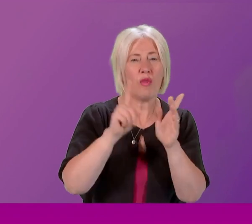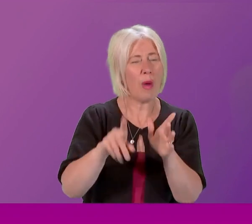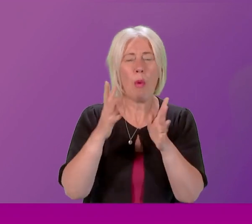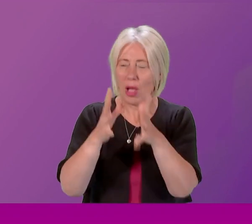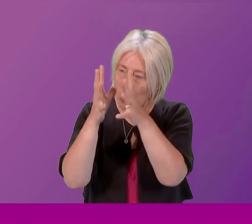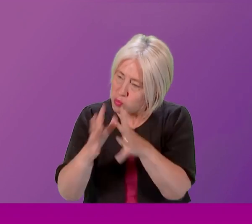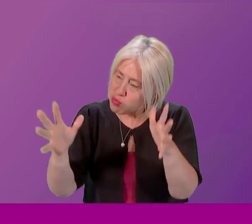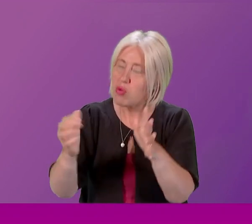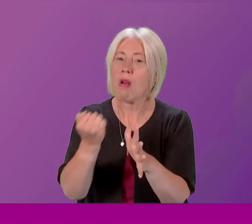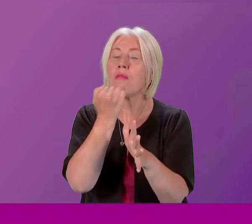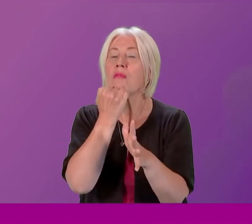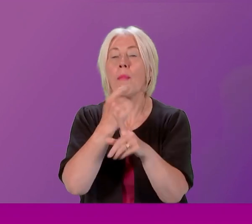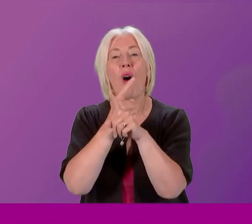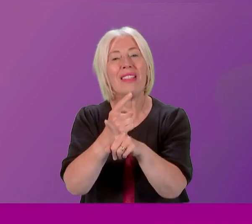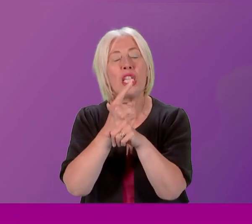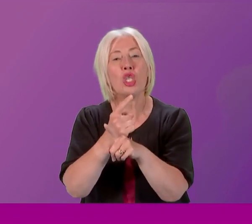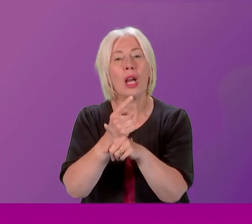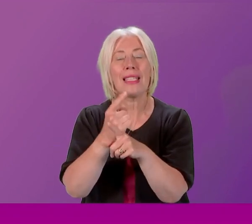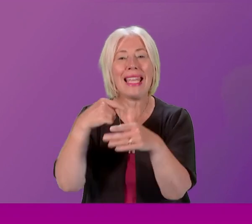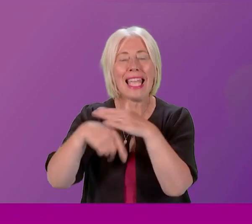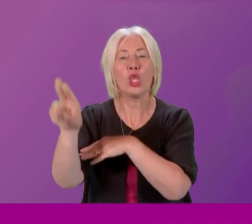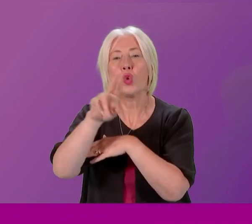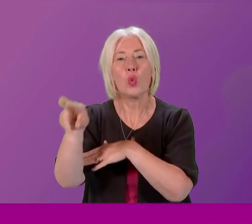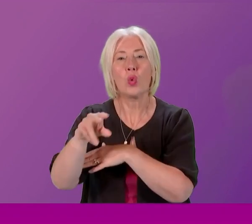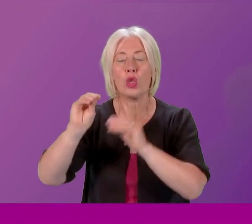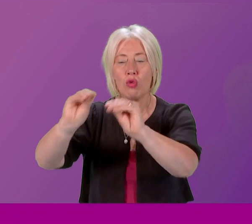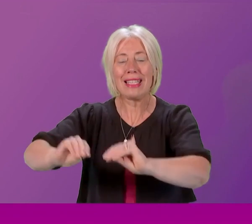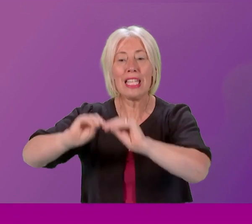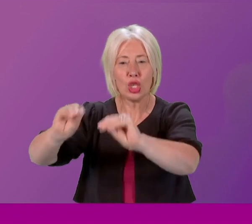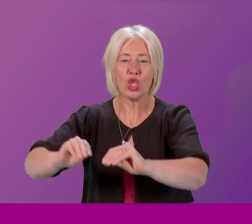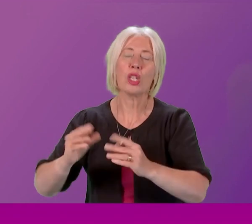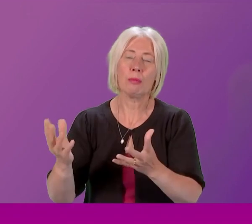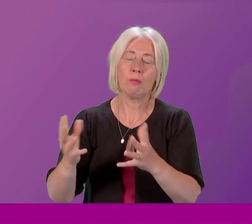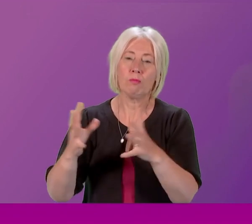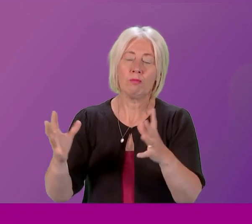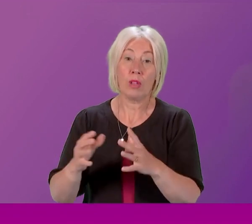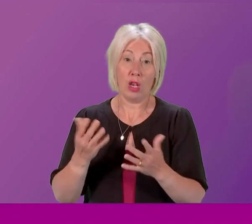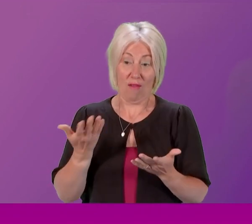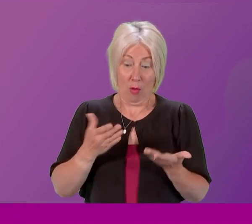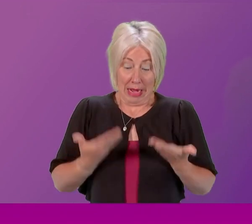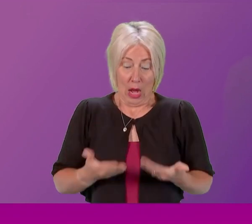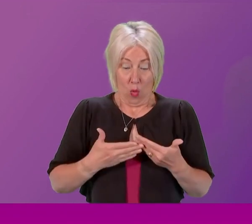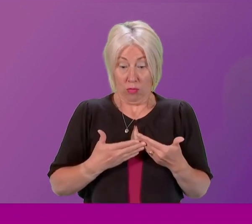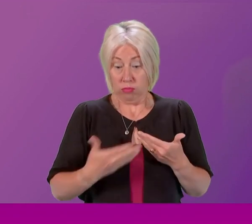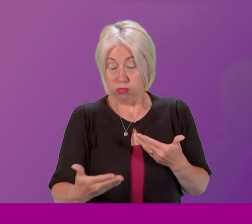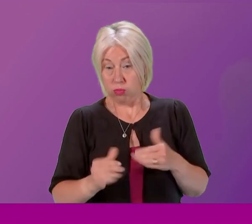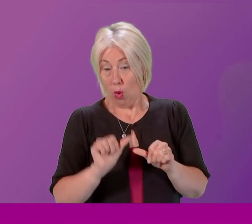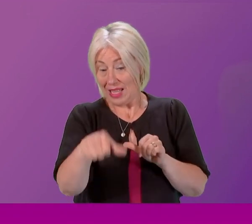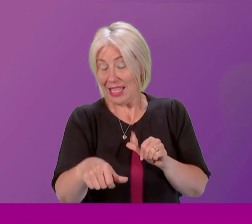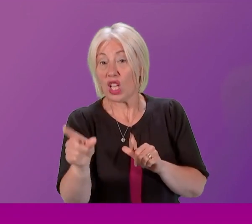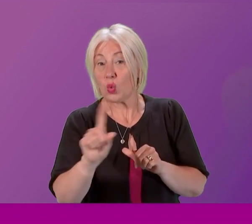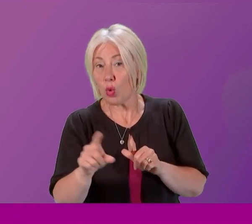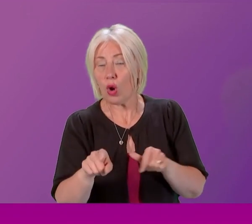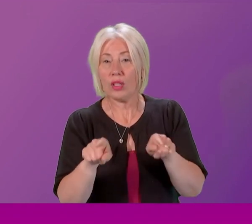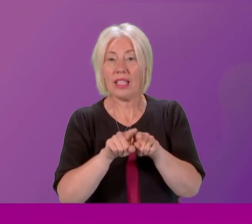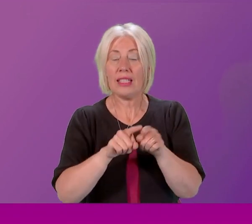the teachers that are available to teach in schools. And second quick point, where do we go from here? Well, where we go from here is what we